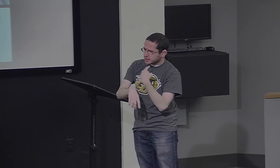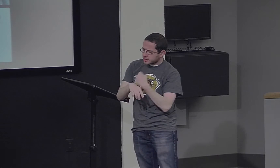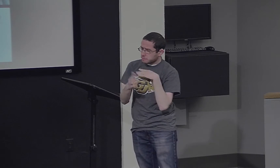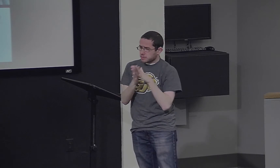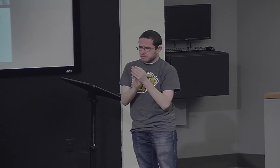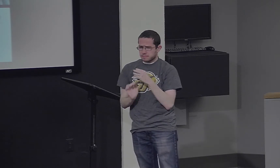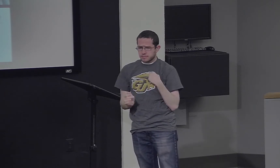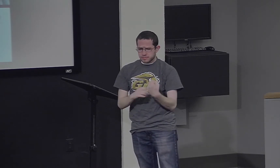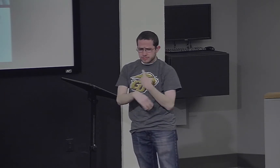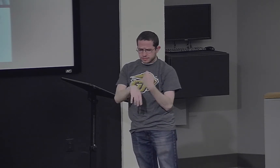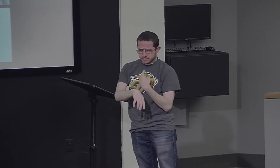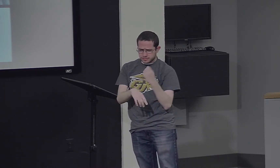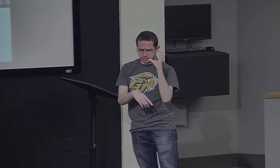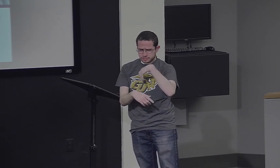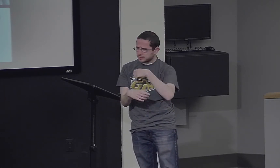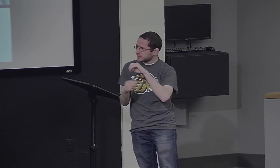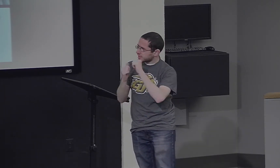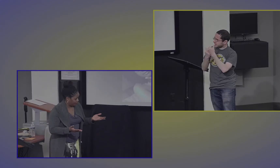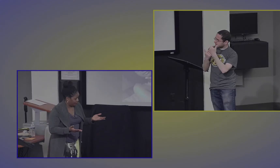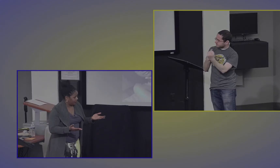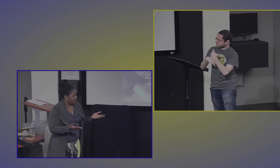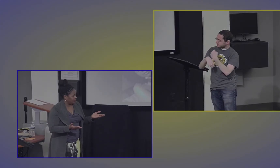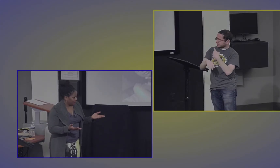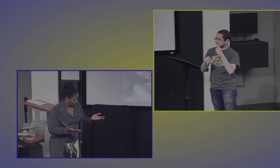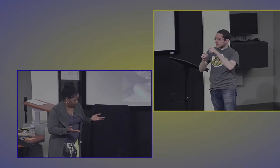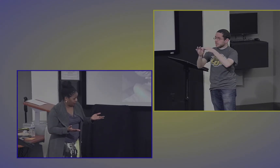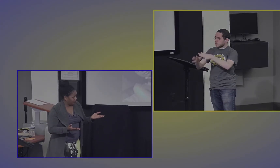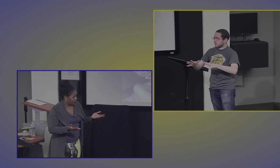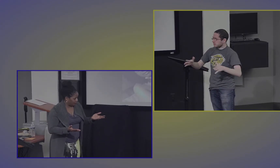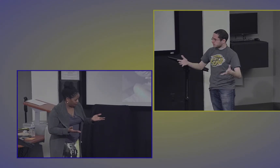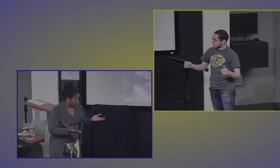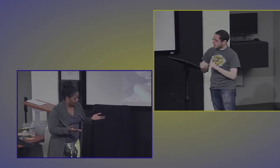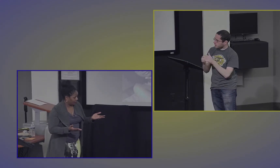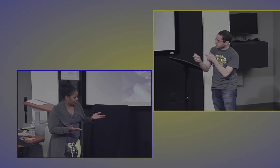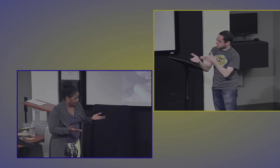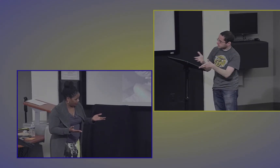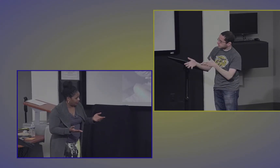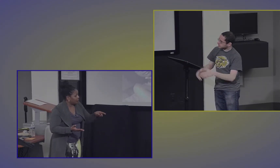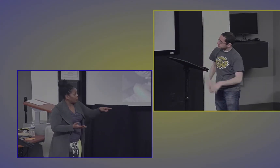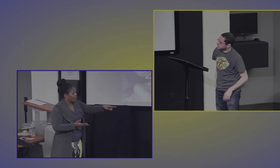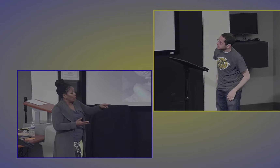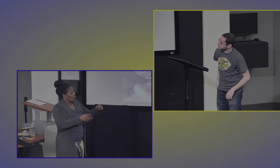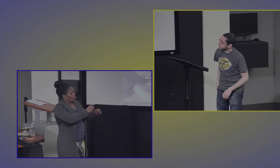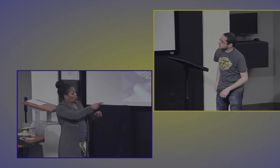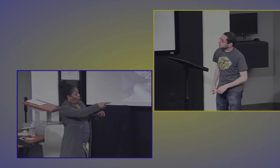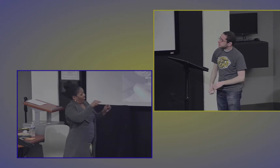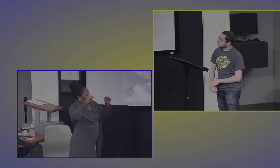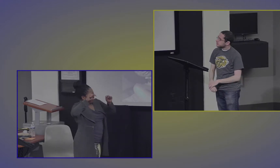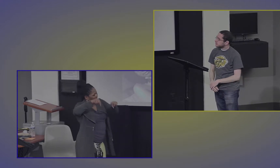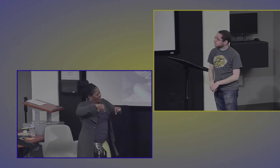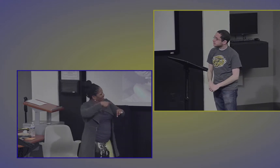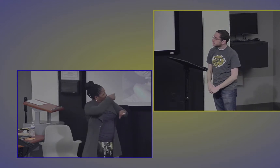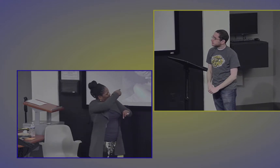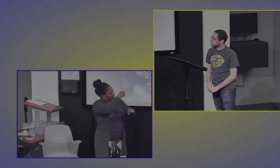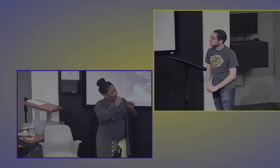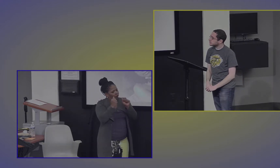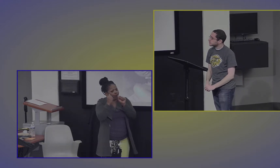How do you figure out? Often I get strange agencies contacting me as an interpreter. How do you handle that process?